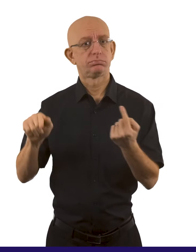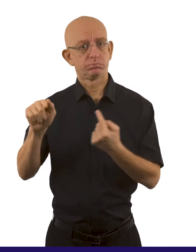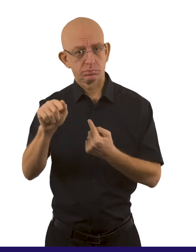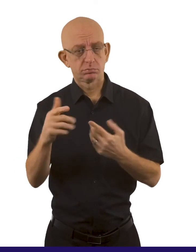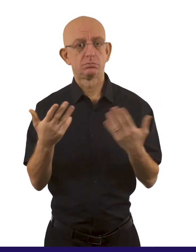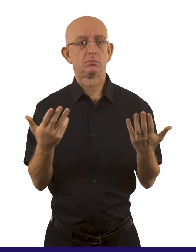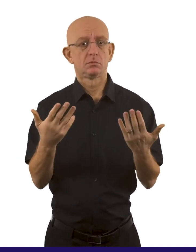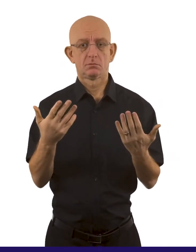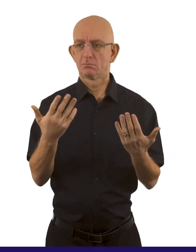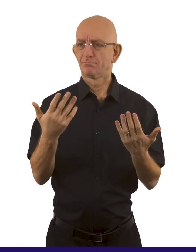be improved.